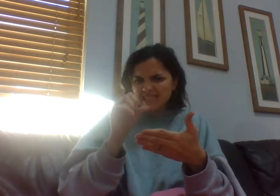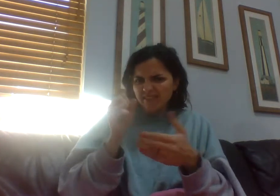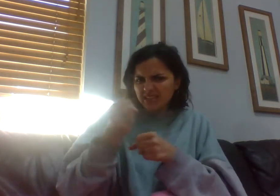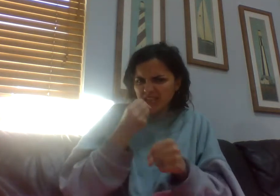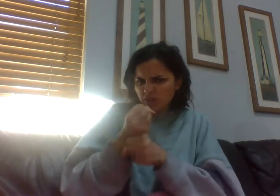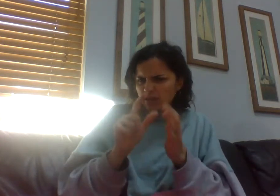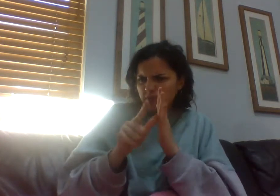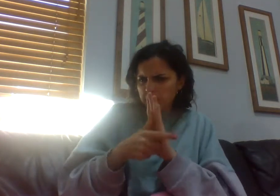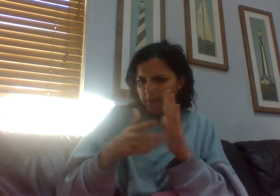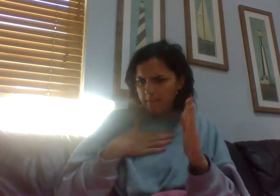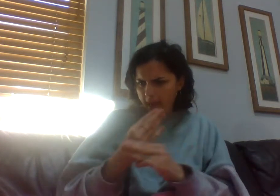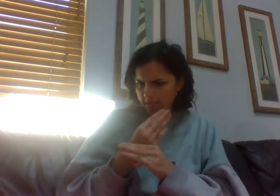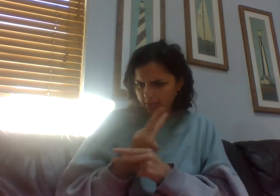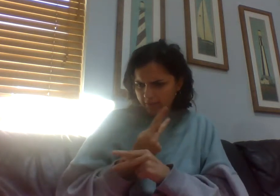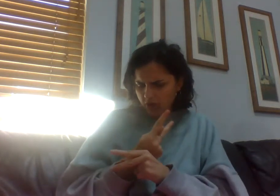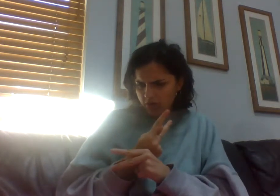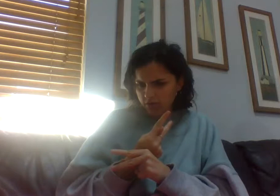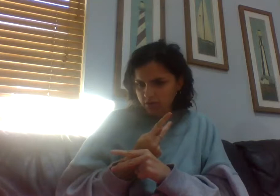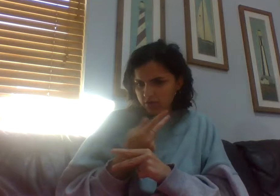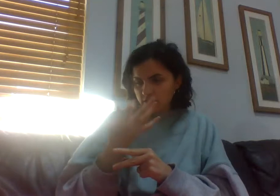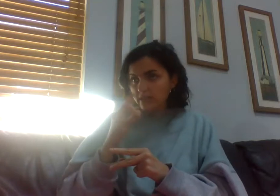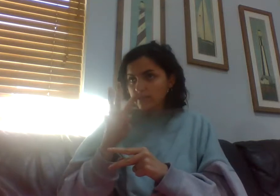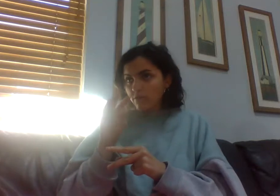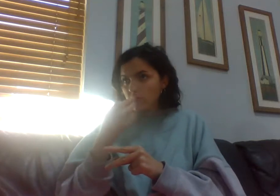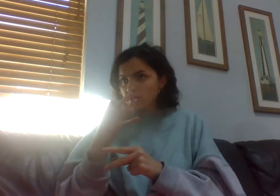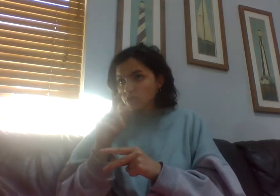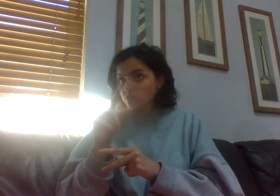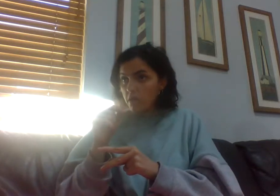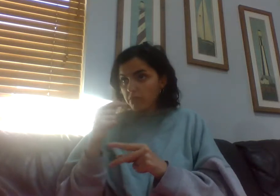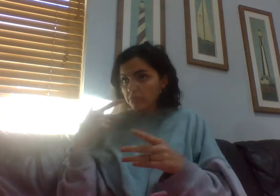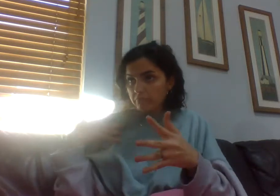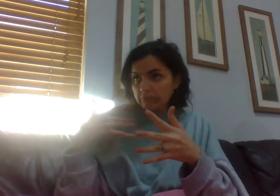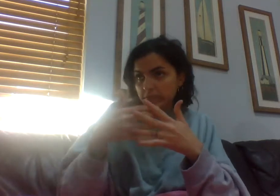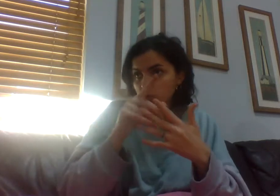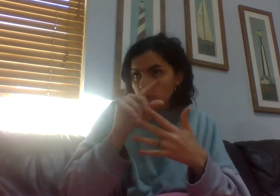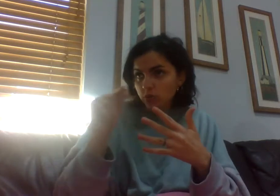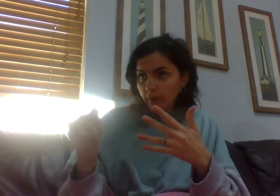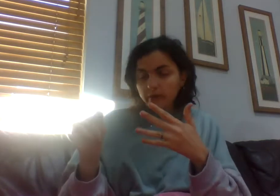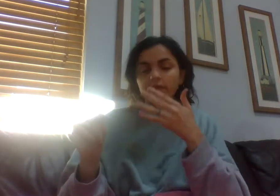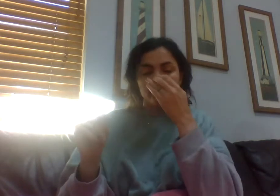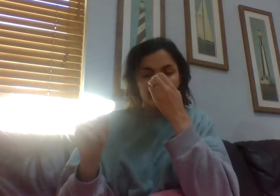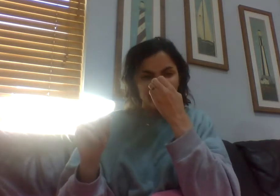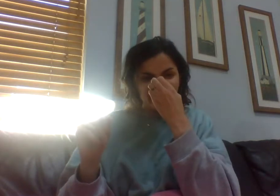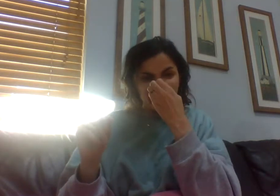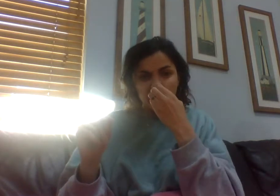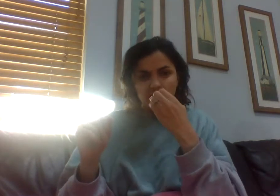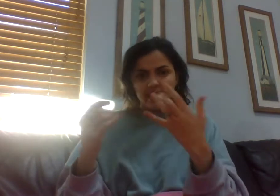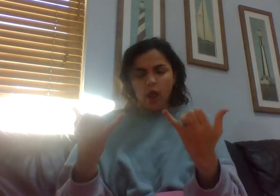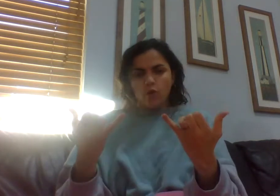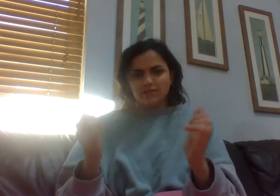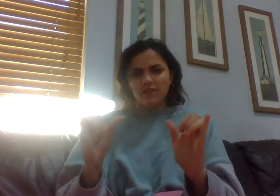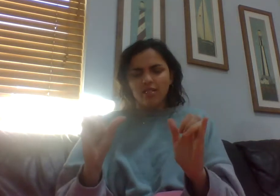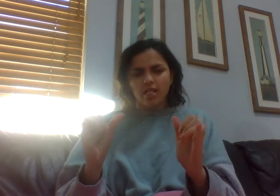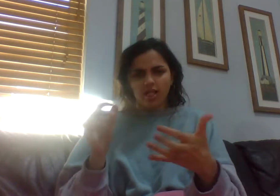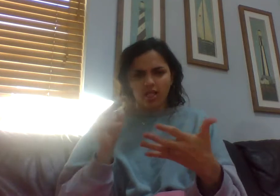correct? 1940, 1920, 70 so years later, we find ourselves, right, in this moment